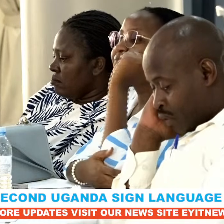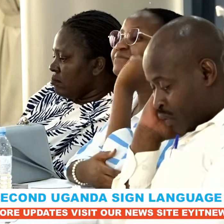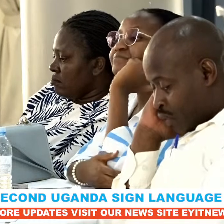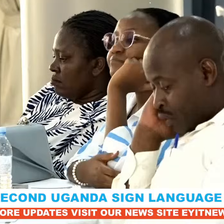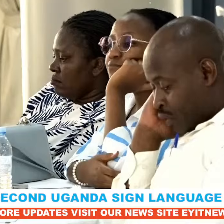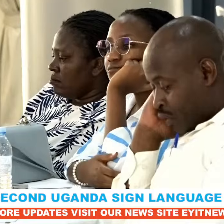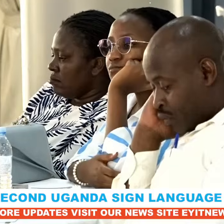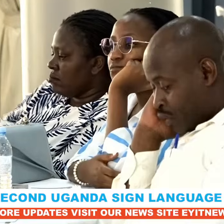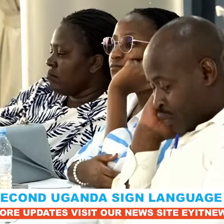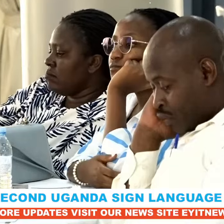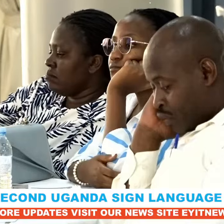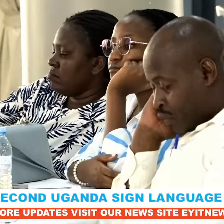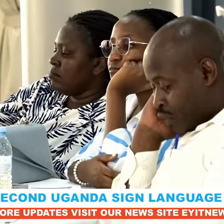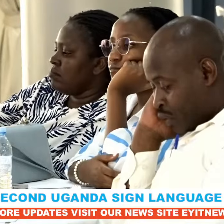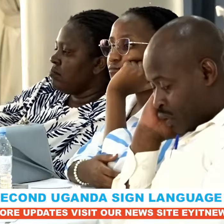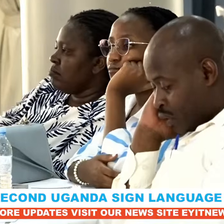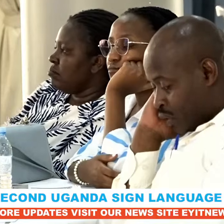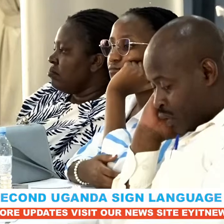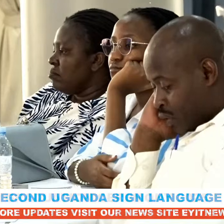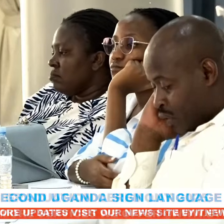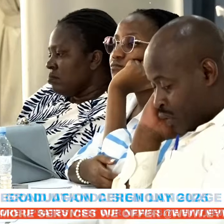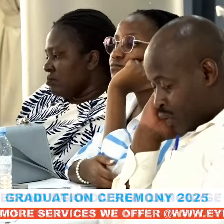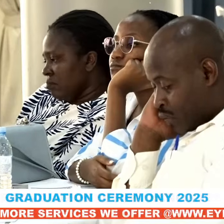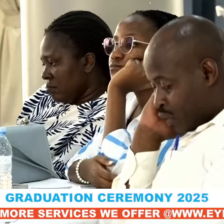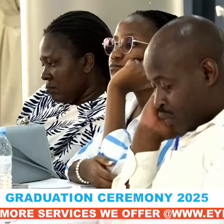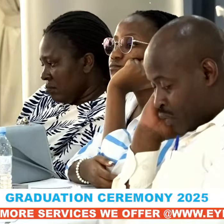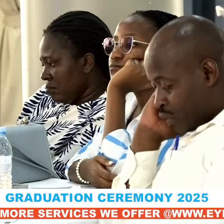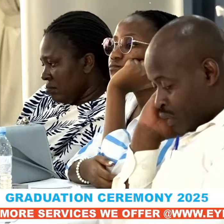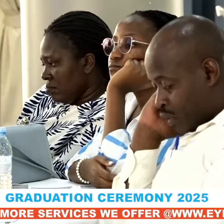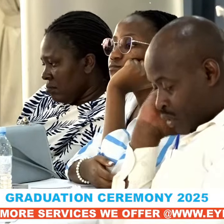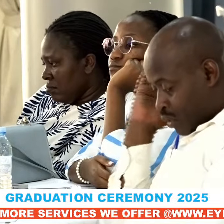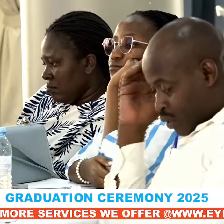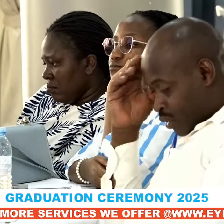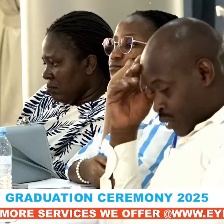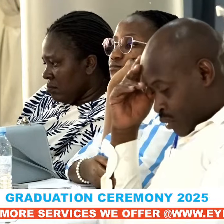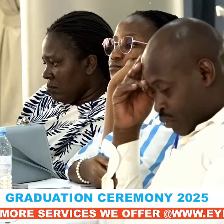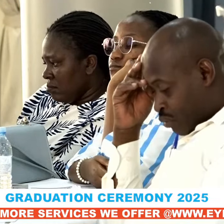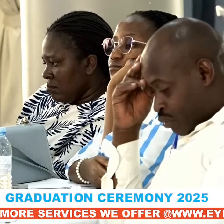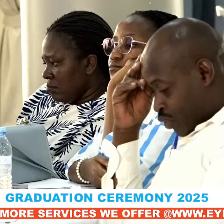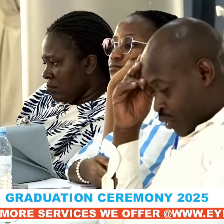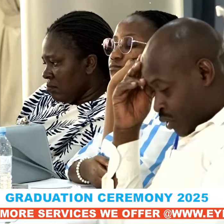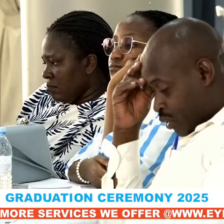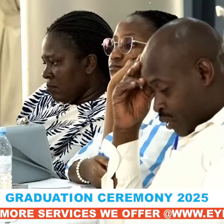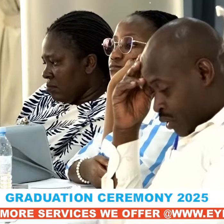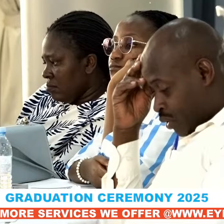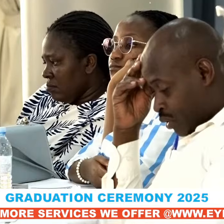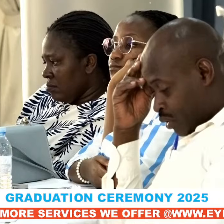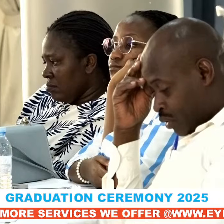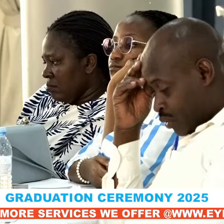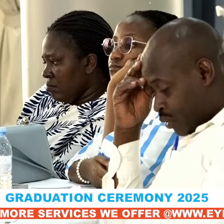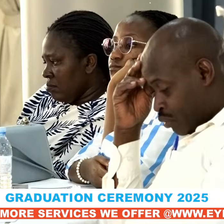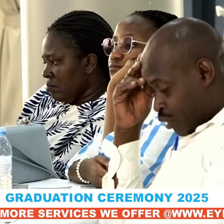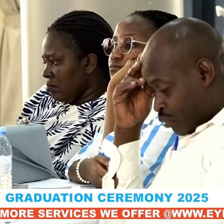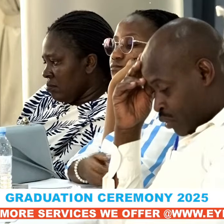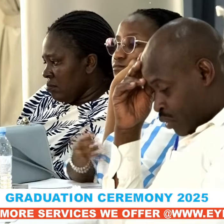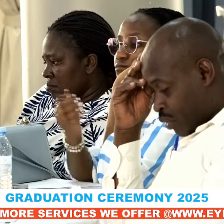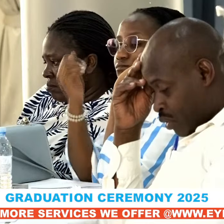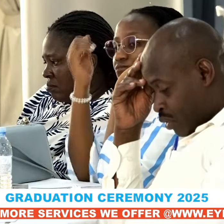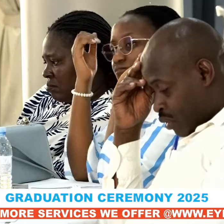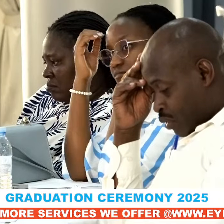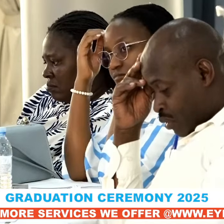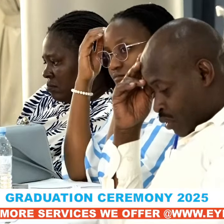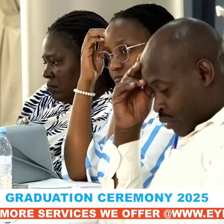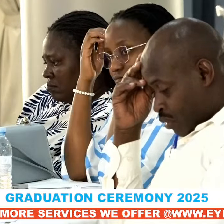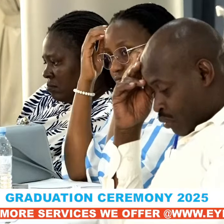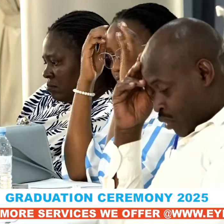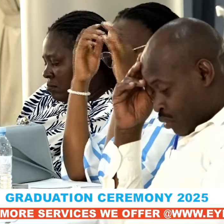this course. And I pray that we shall continue. And even those who